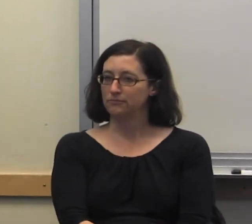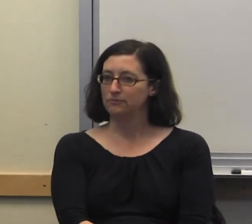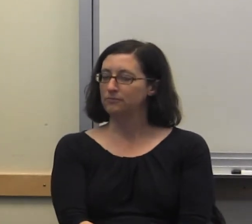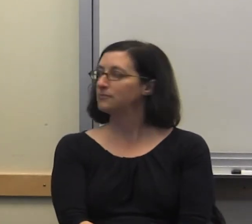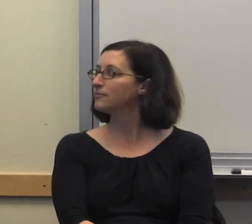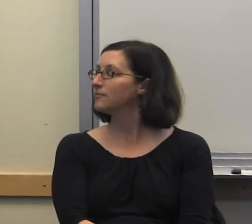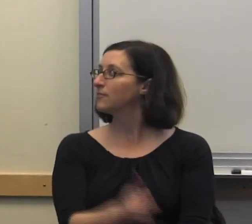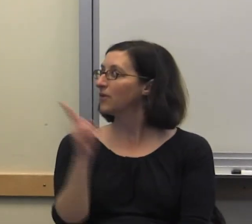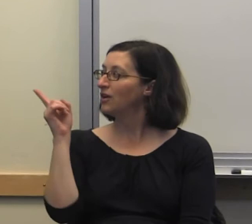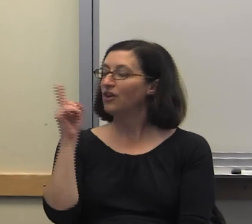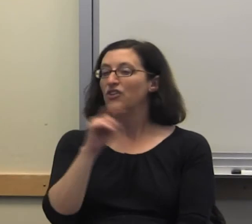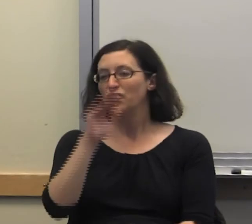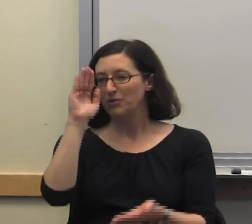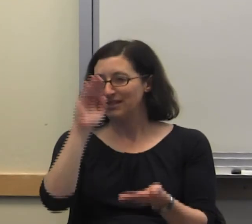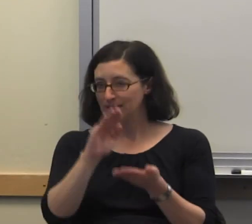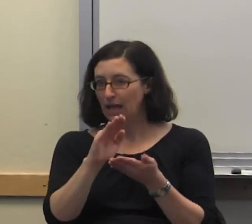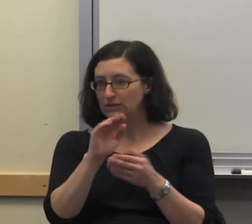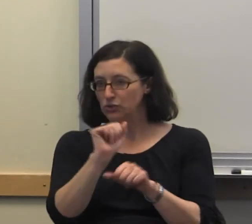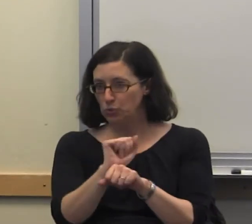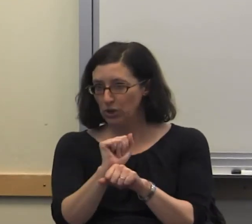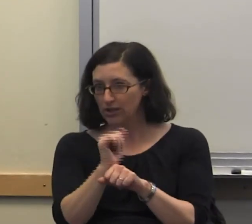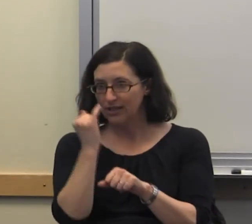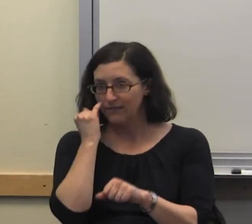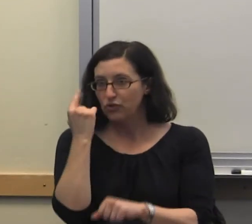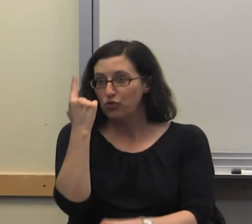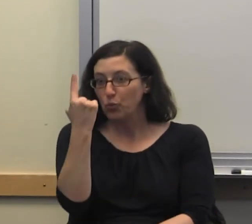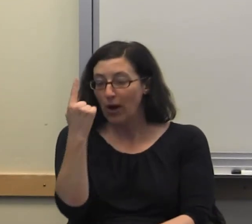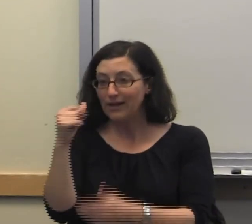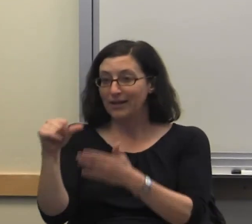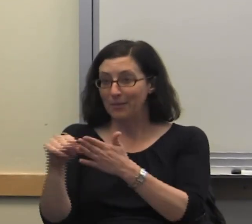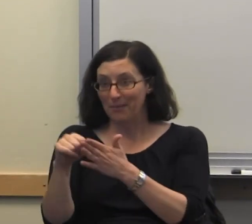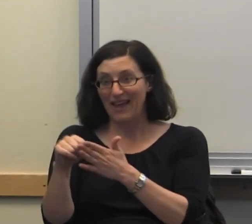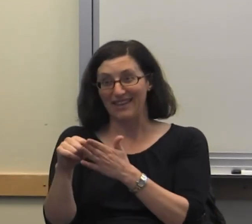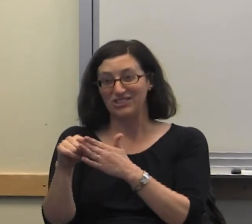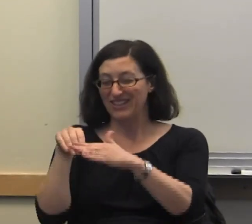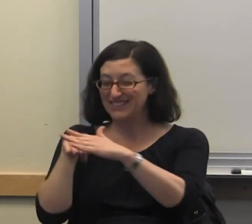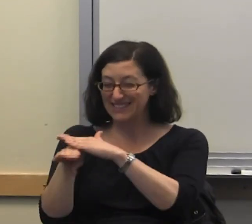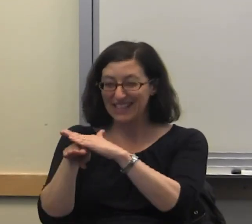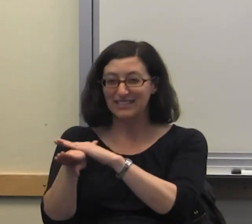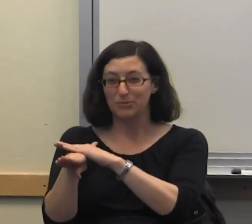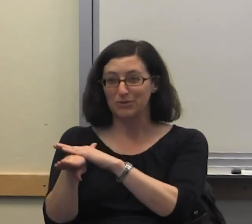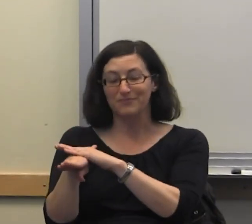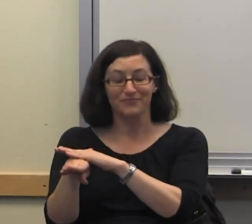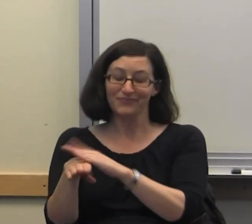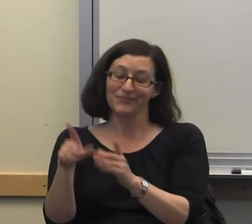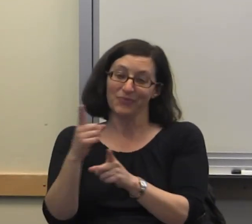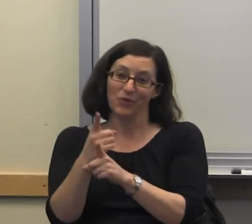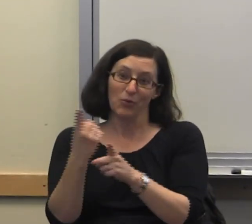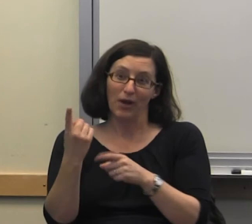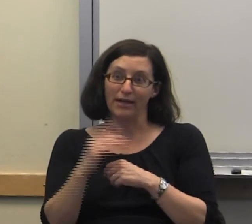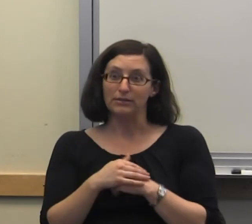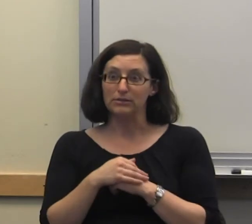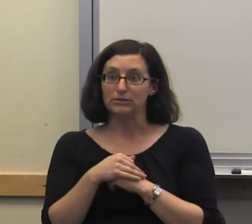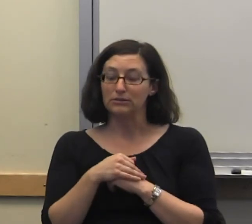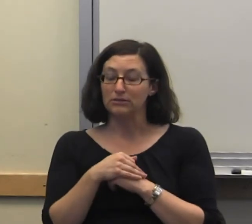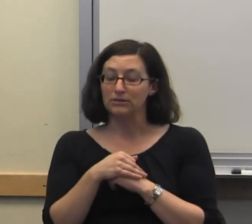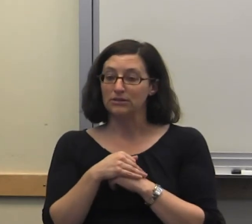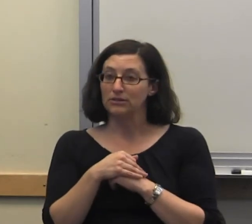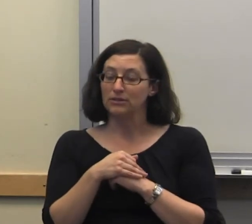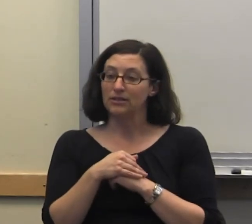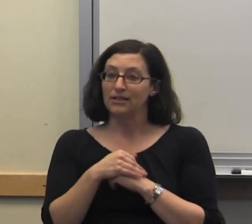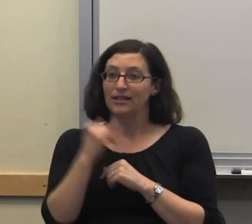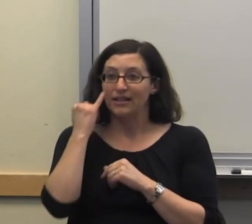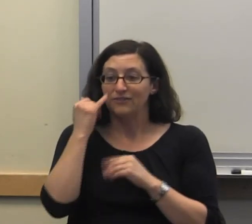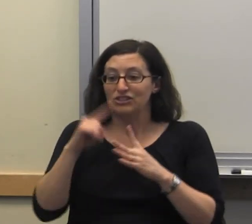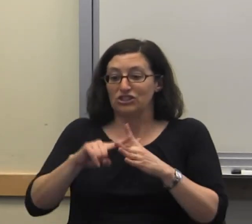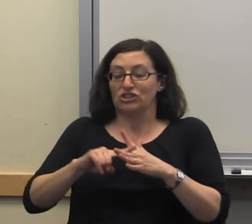accessible? So it is less work to have one unified web page. That's absolutely true. It's less work. You make the investment for accessibility on the front